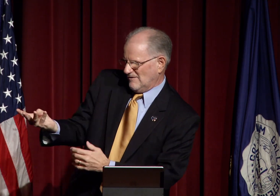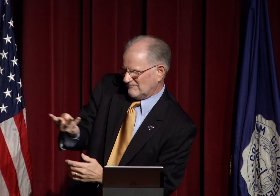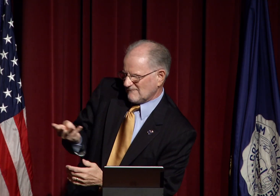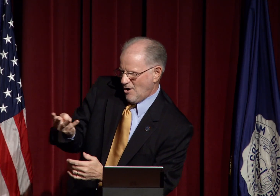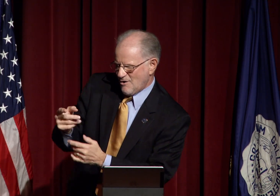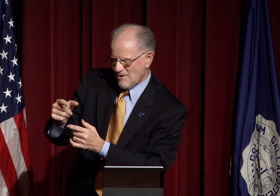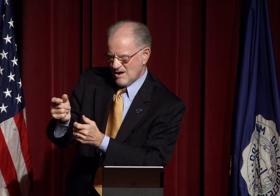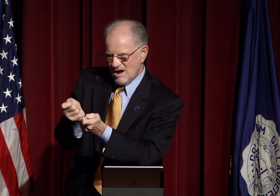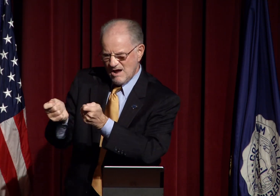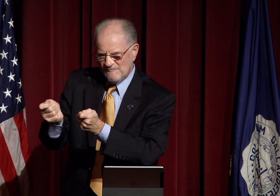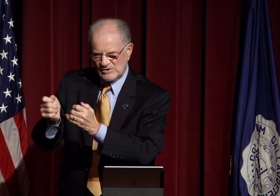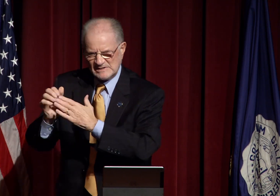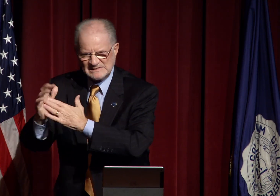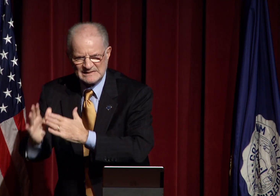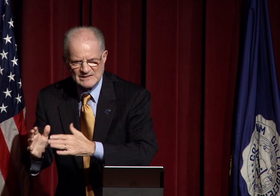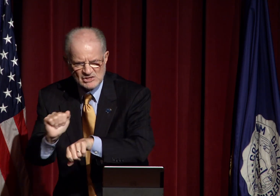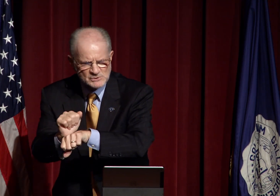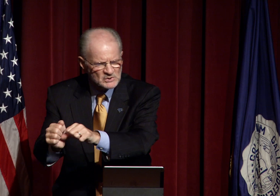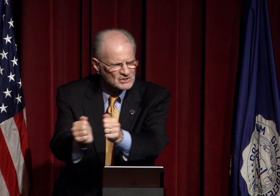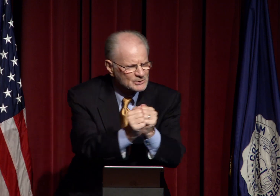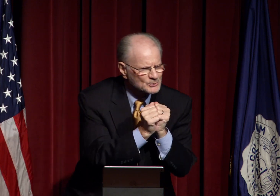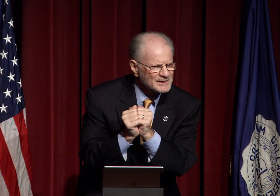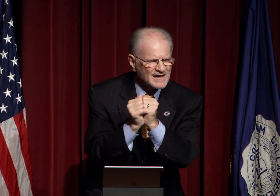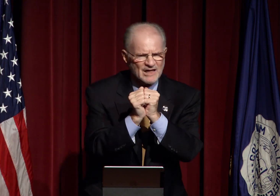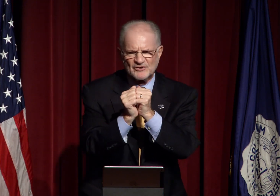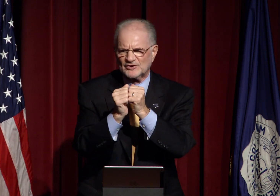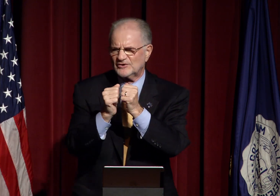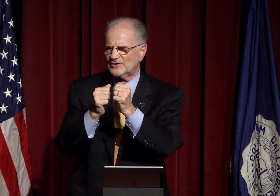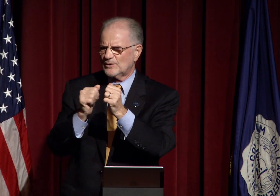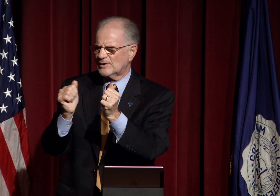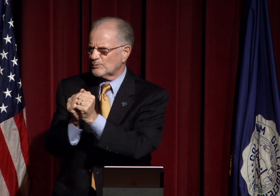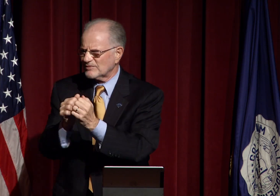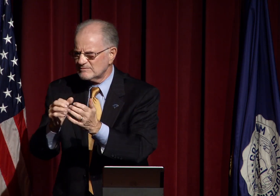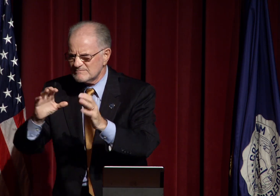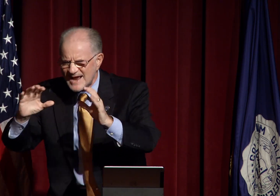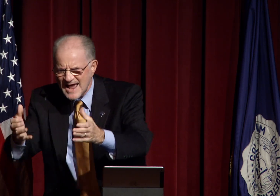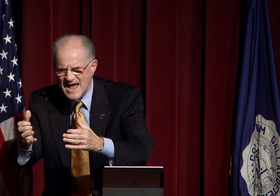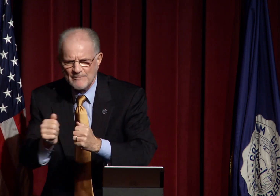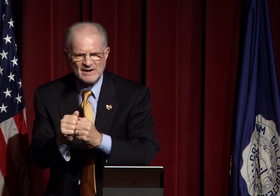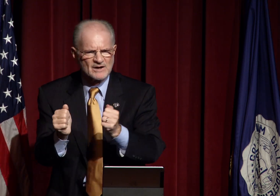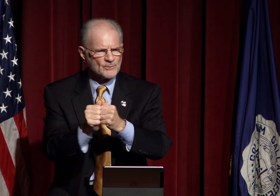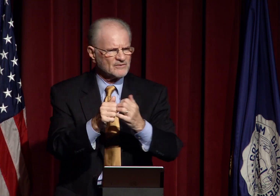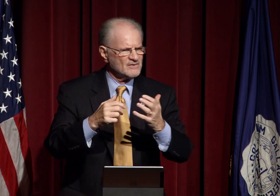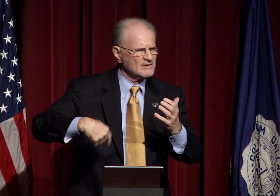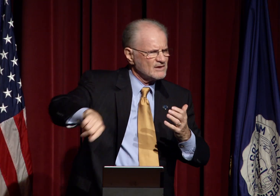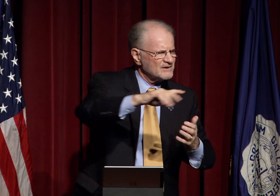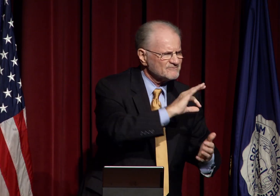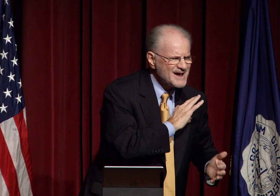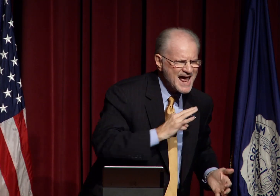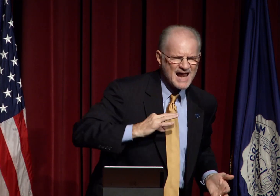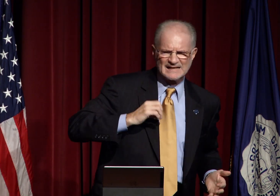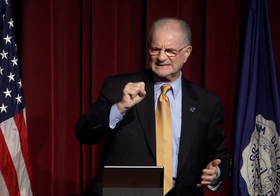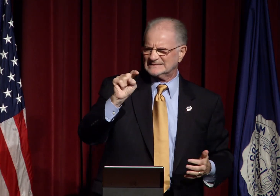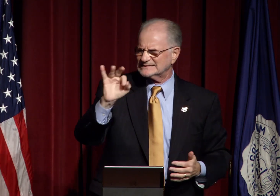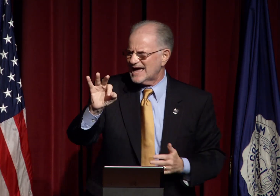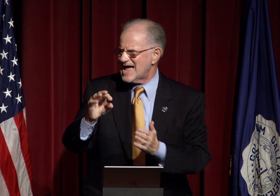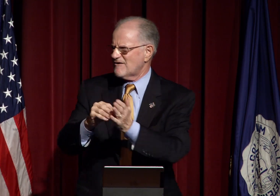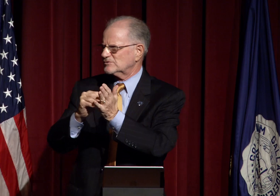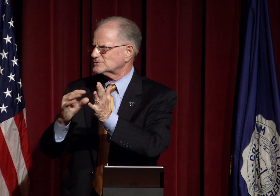And now, as we speak about the 4 community leaders who have come together with us, working